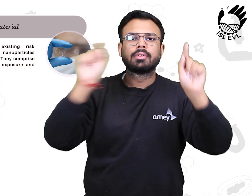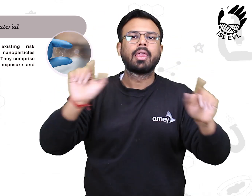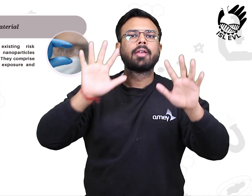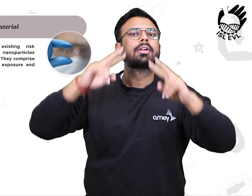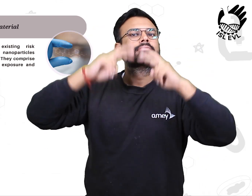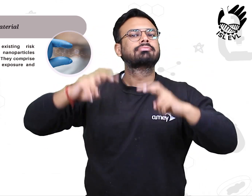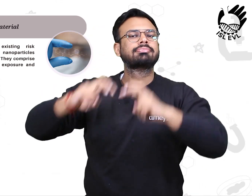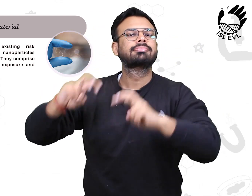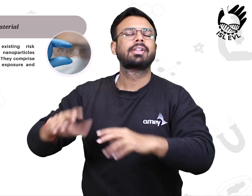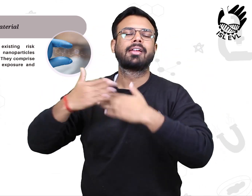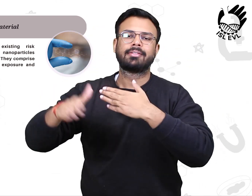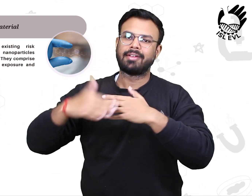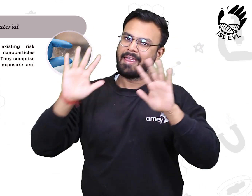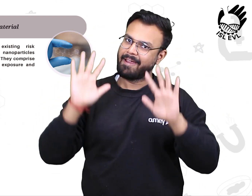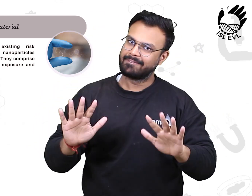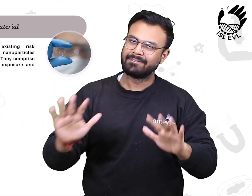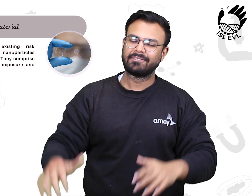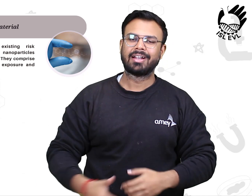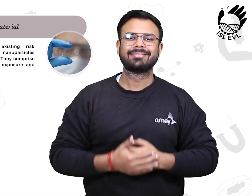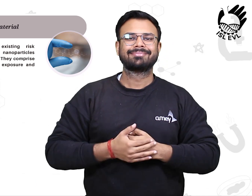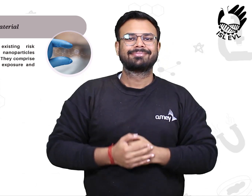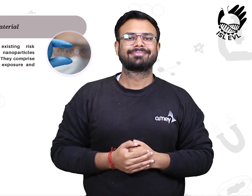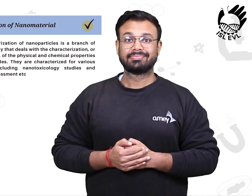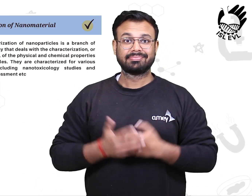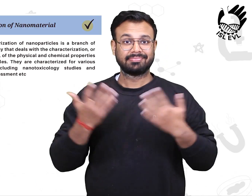exposure and locating risks.